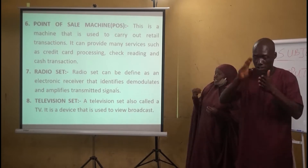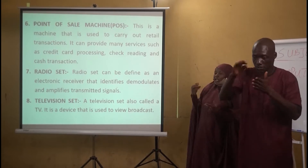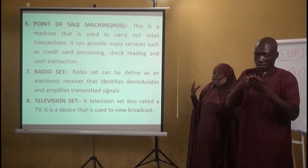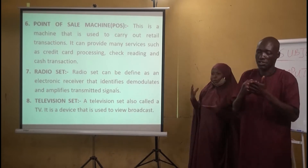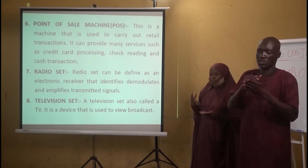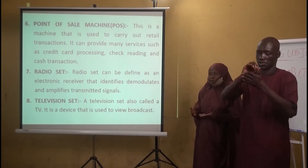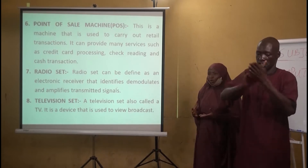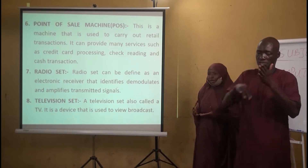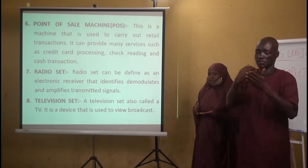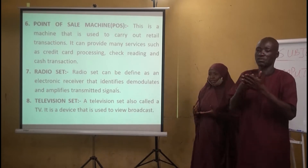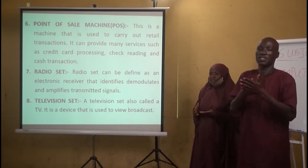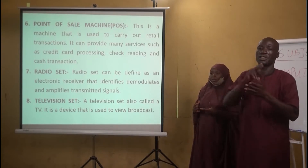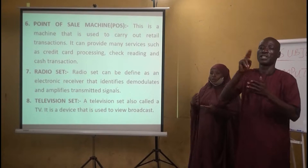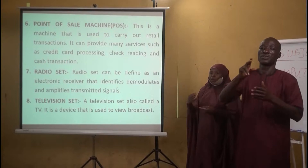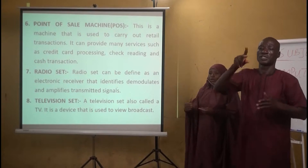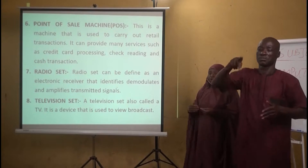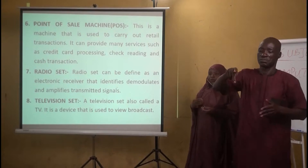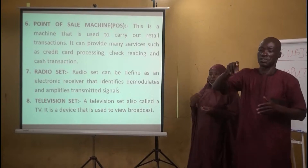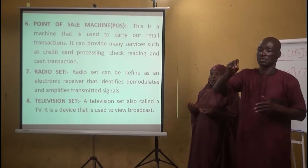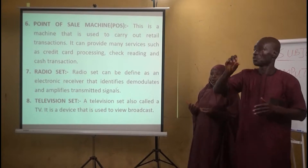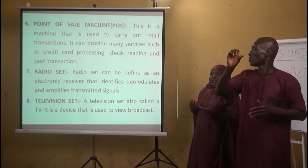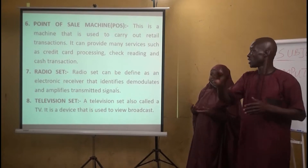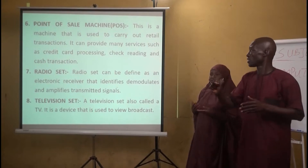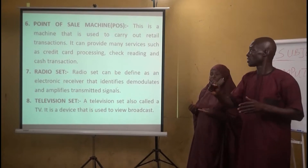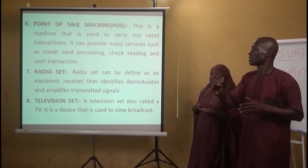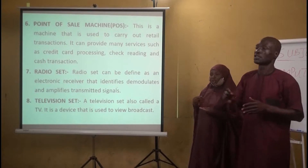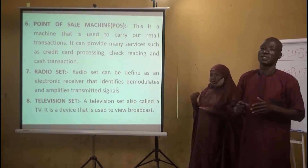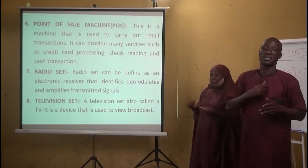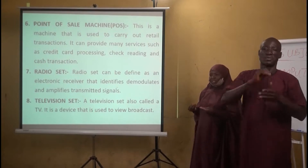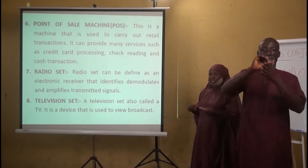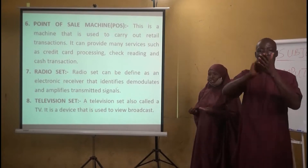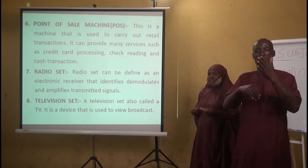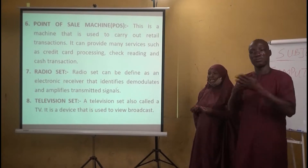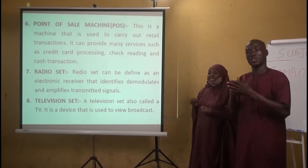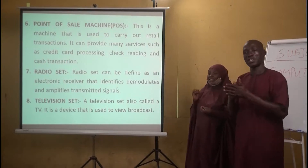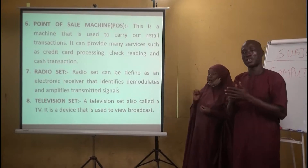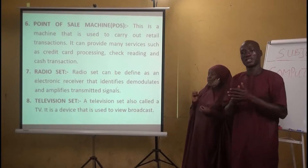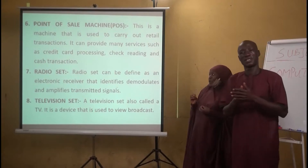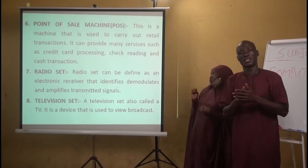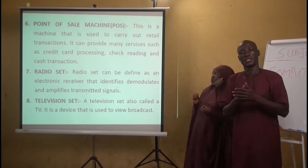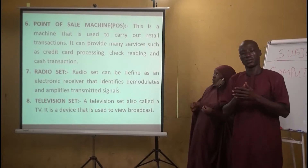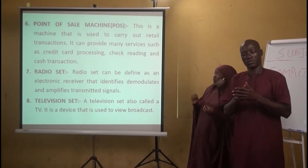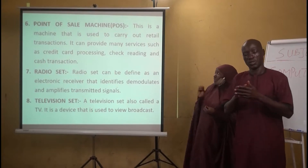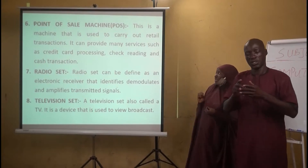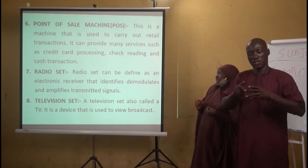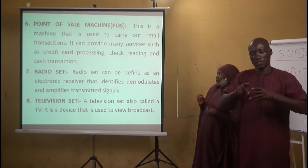the POS. We withdraw with it, we check our transaction. That's the point of sale